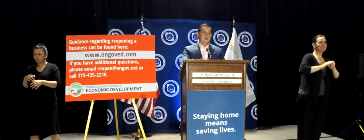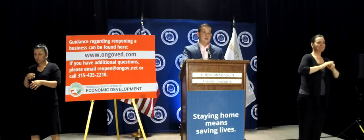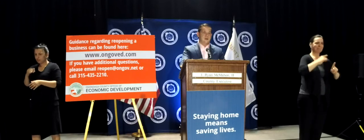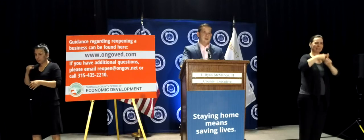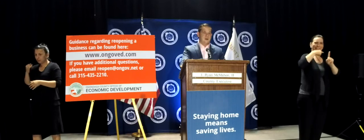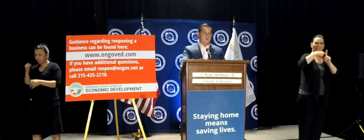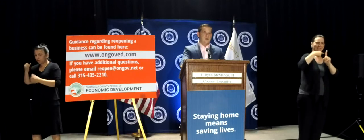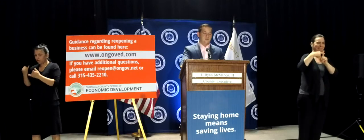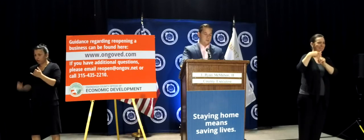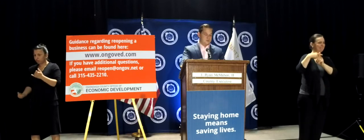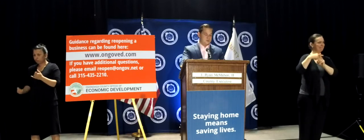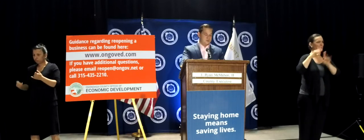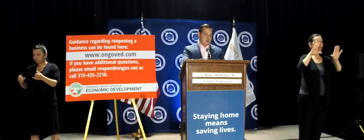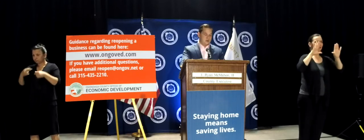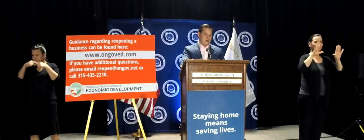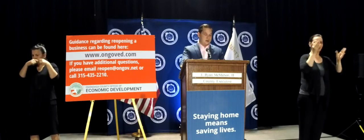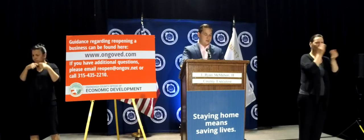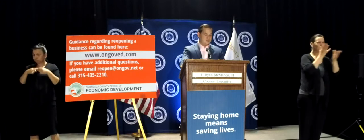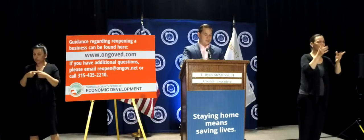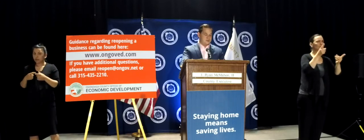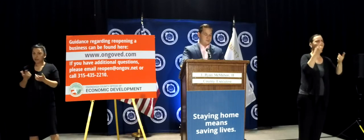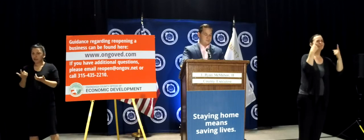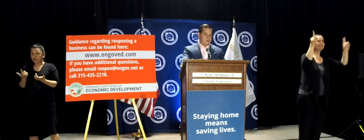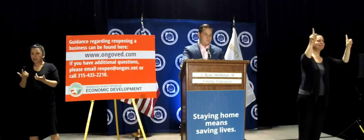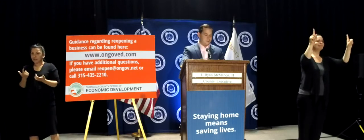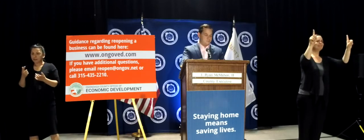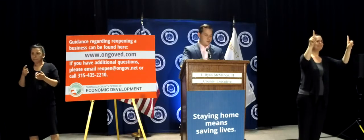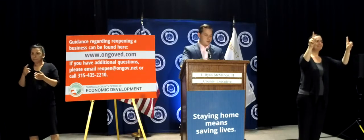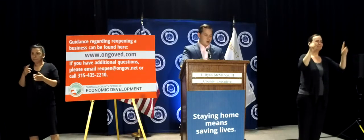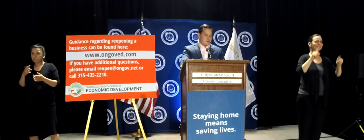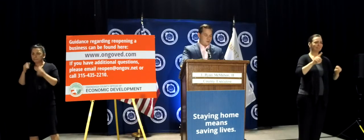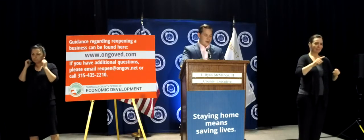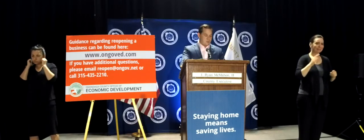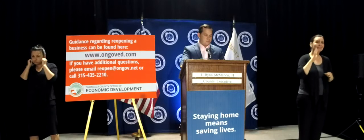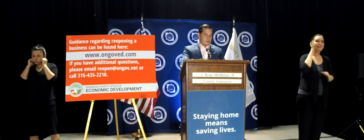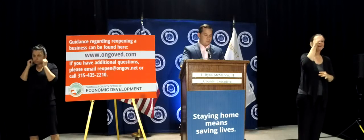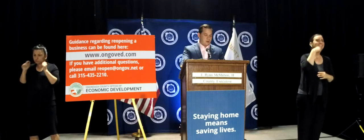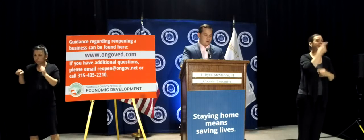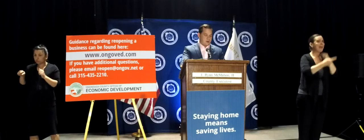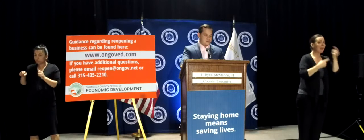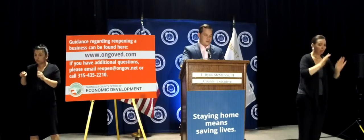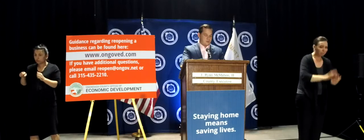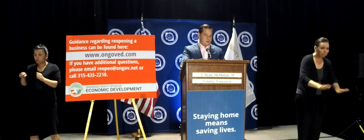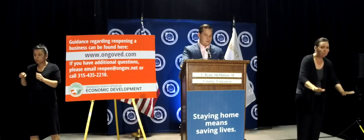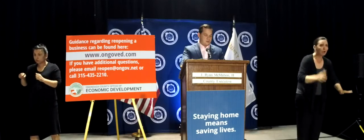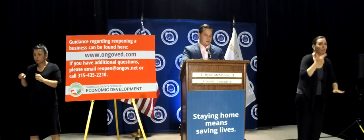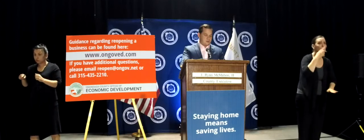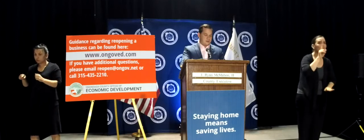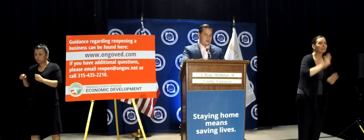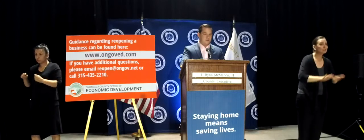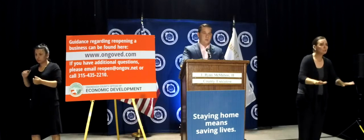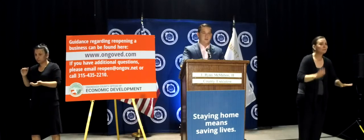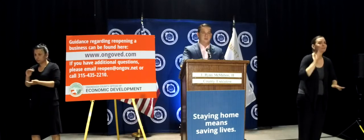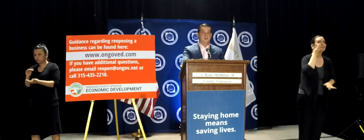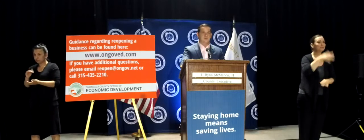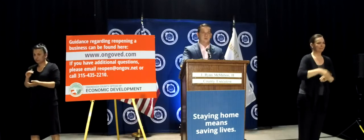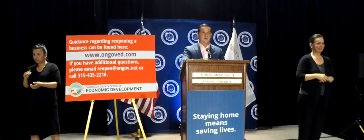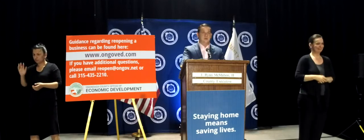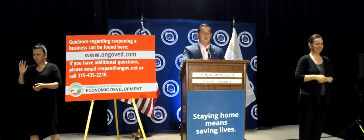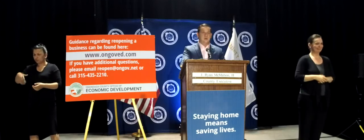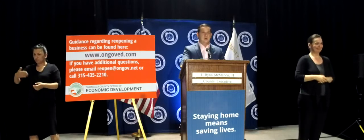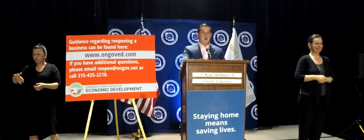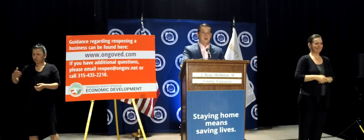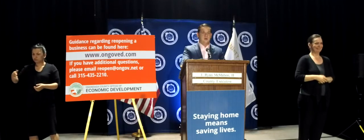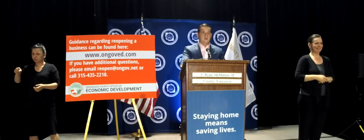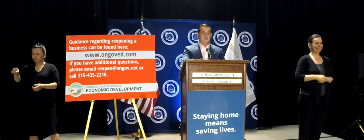that. And we'll get through this, and you'll tell your grandkids about this someday. But other than that, we're making progress. I want to thank everybody, thank the